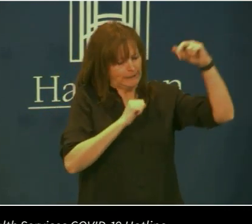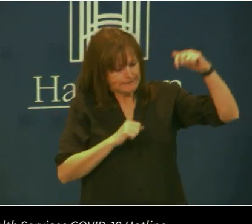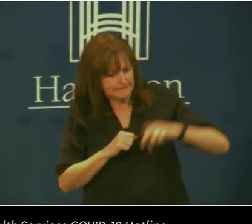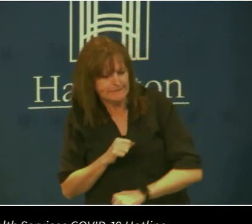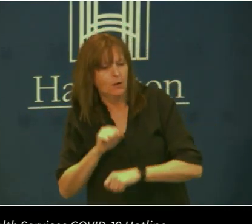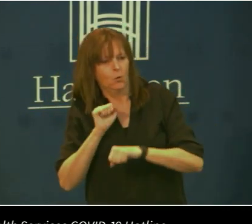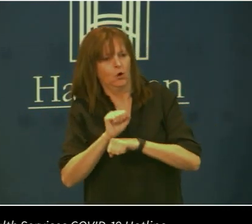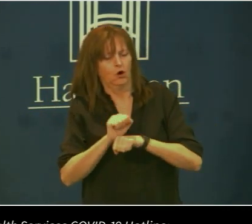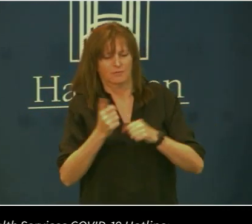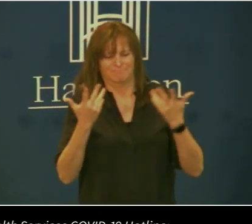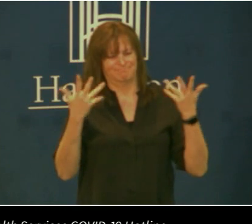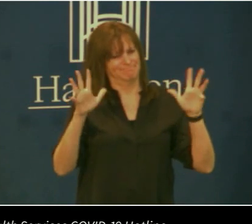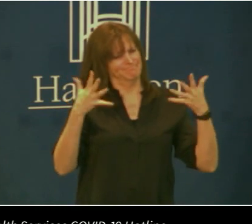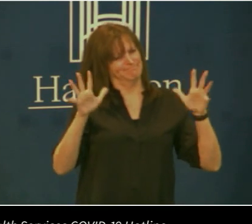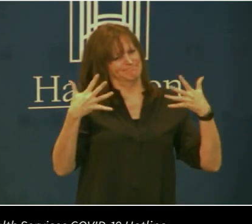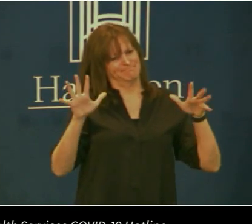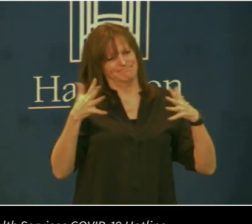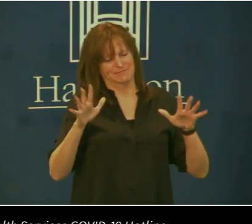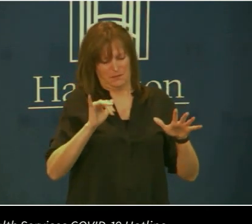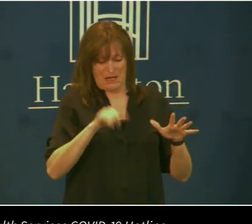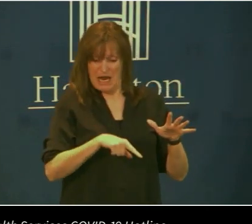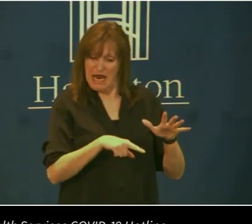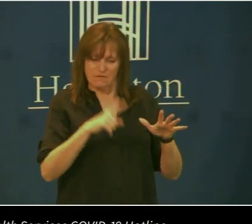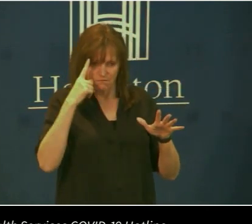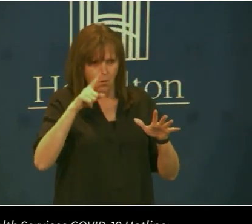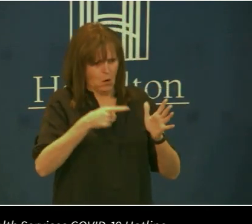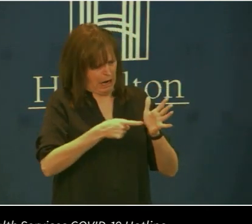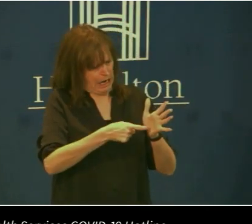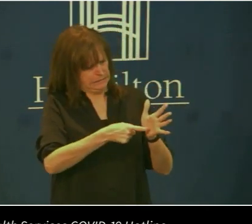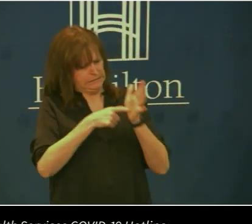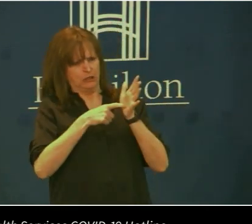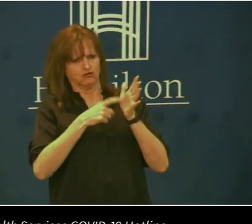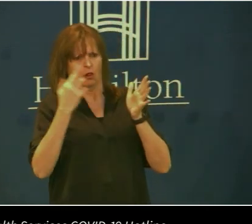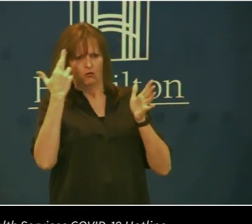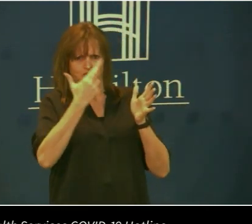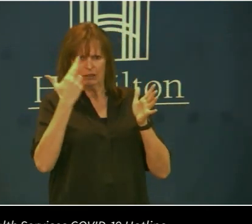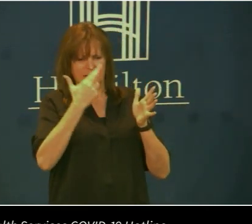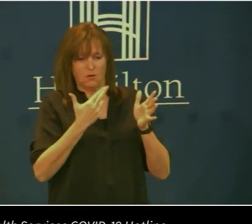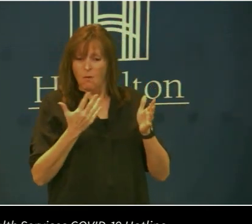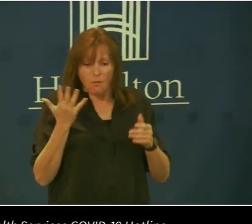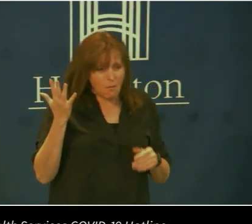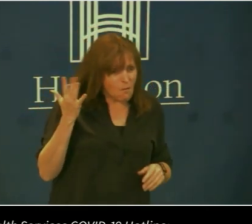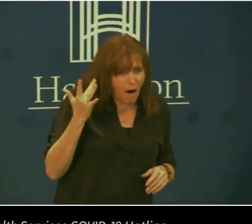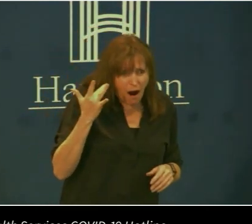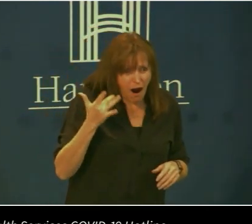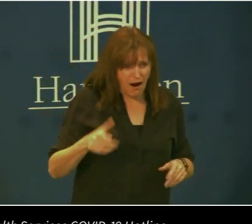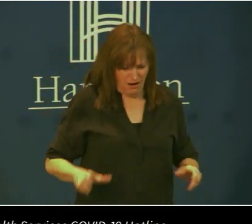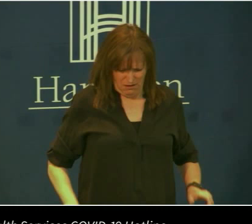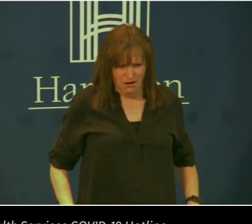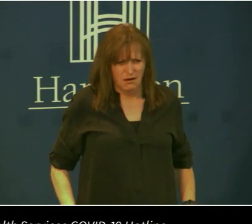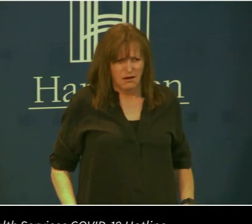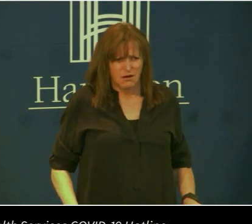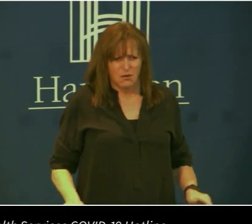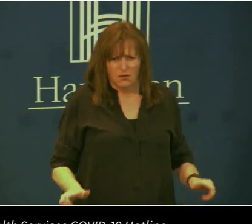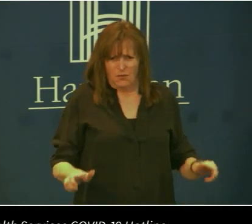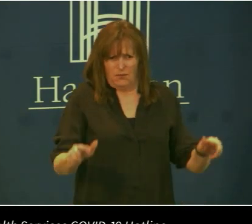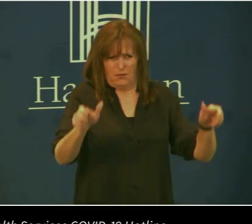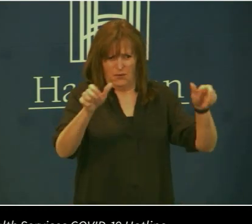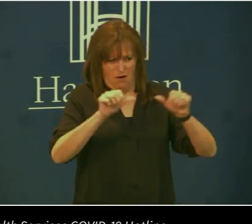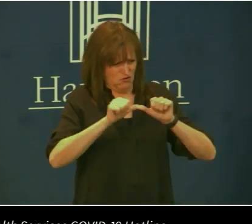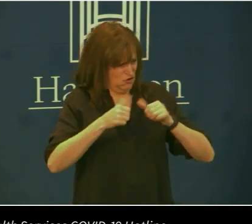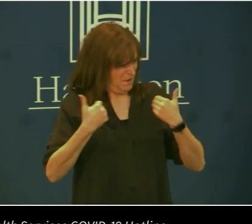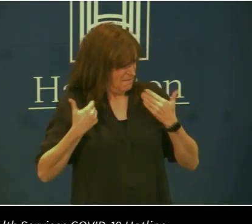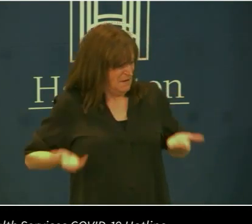stairs. Again, the virus could live on the handrails. You could touch that, and you come in too close a proximity to other